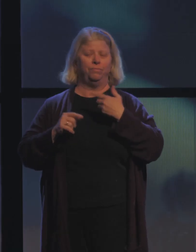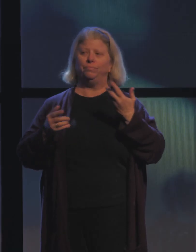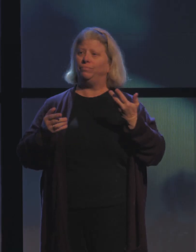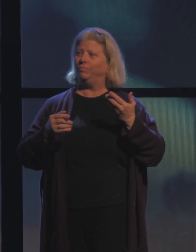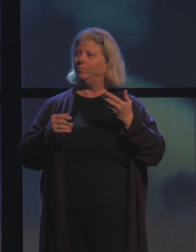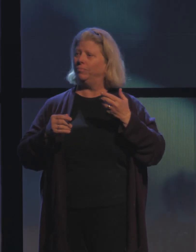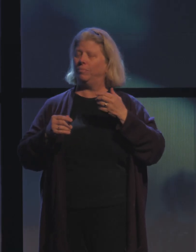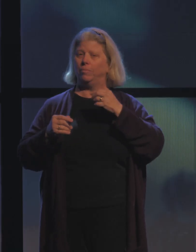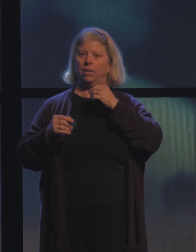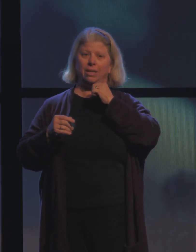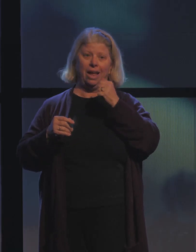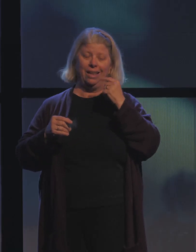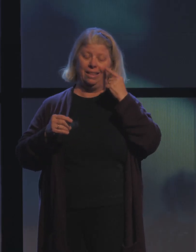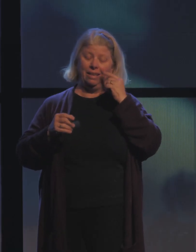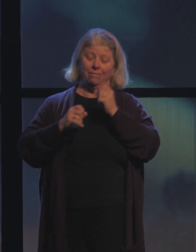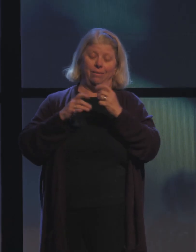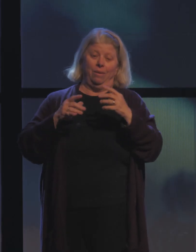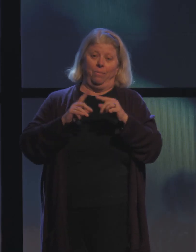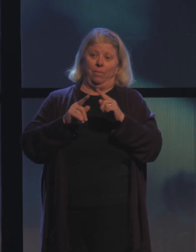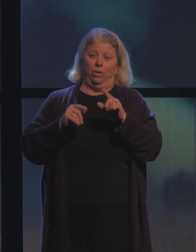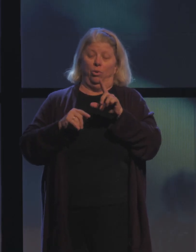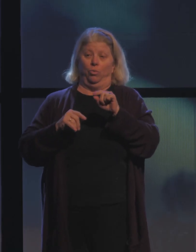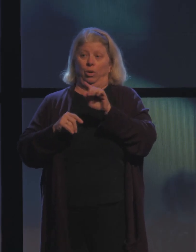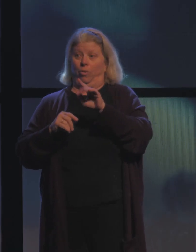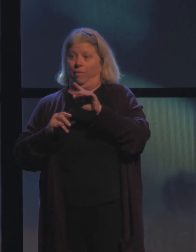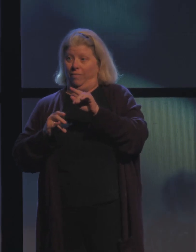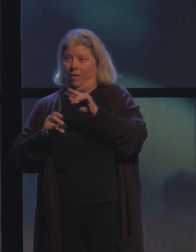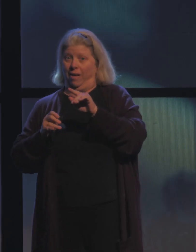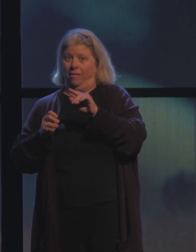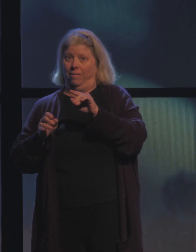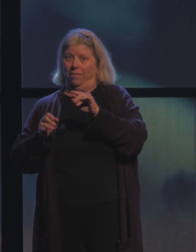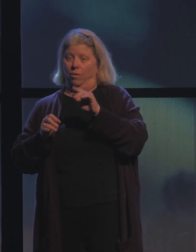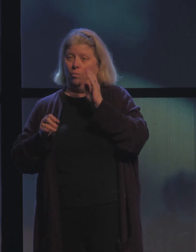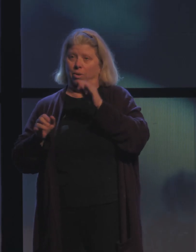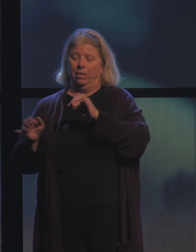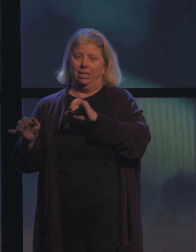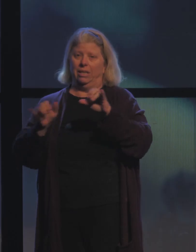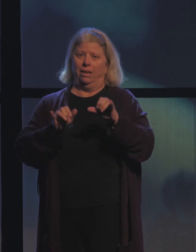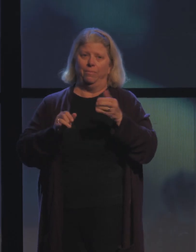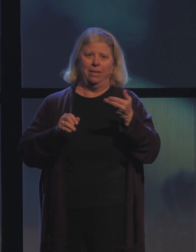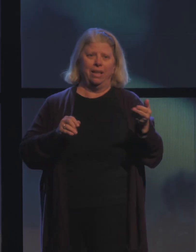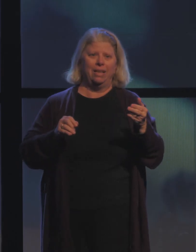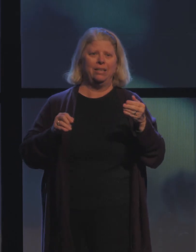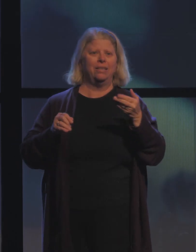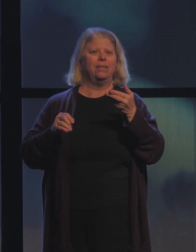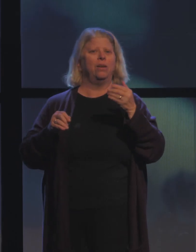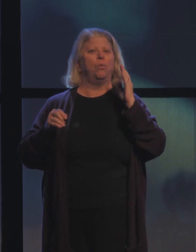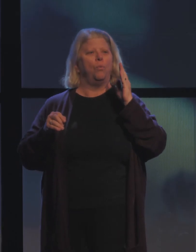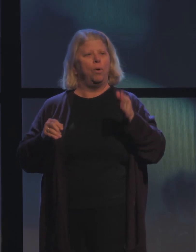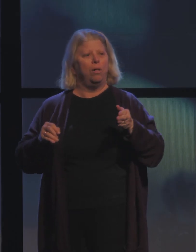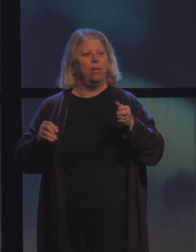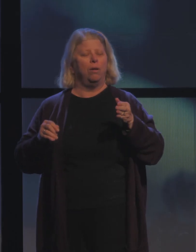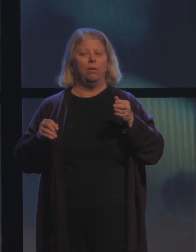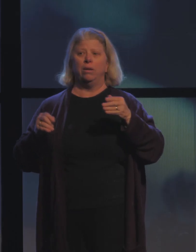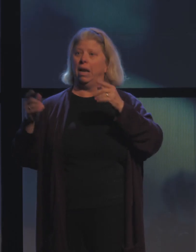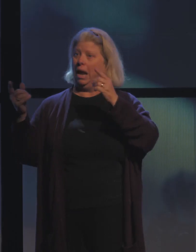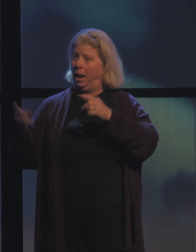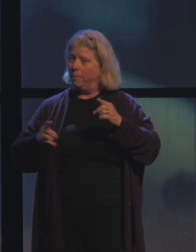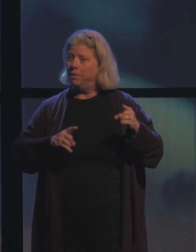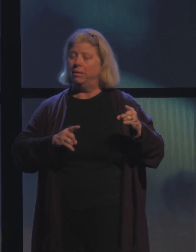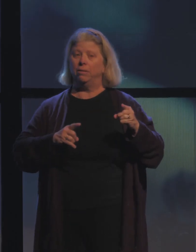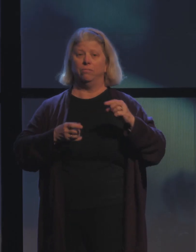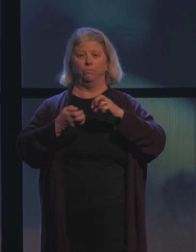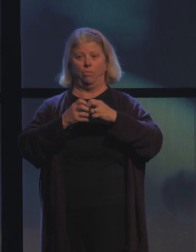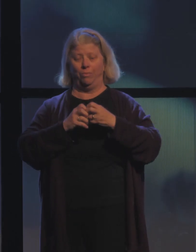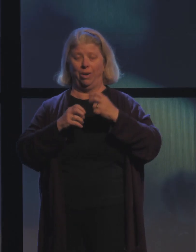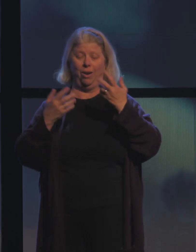not to maybe burst your bubble, but 2025 offers kind of the same thing, that these things are going to happen. We've